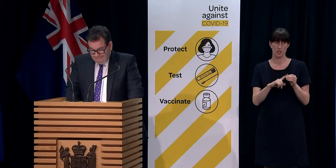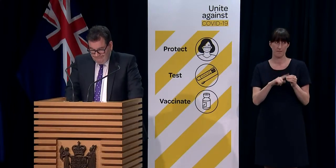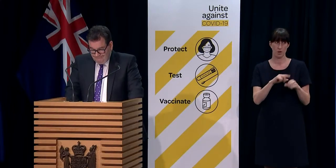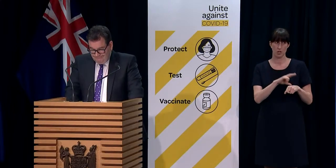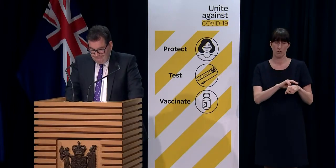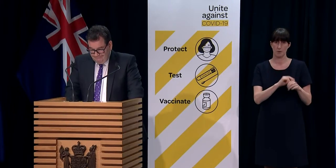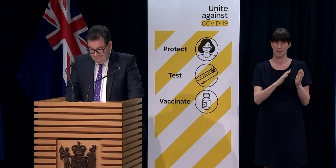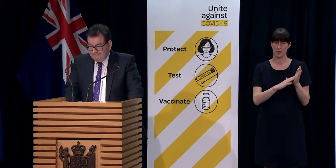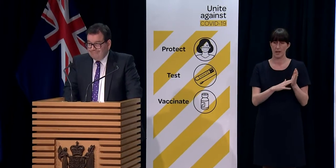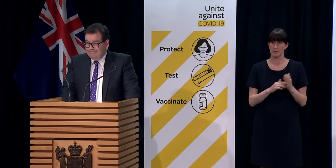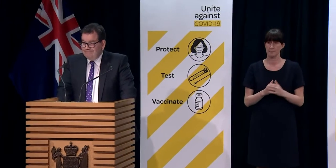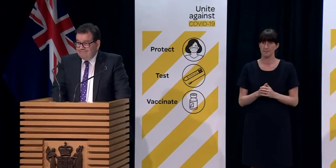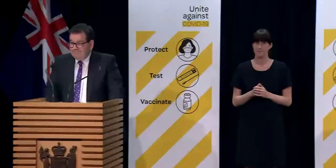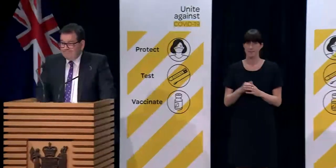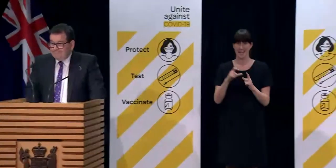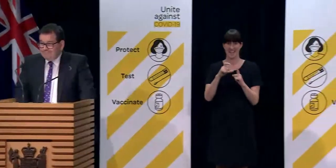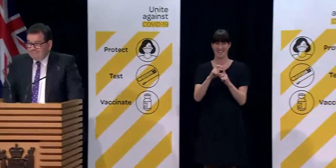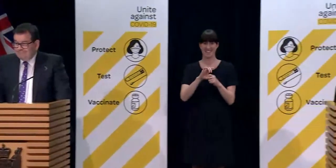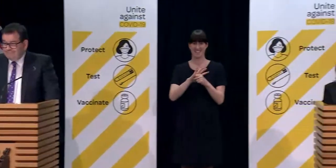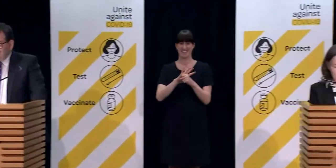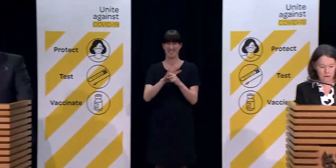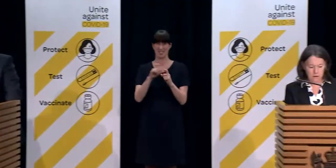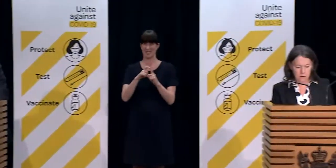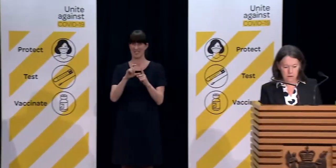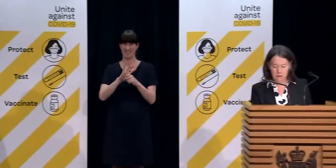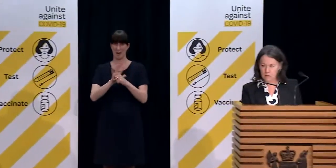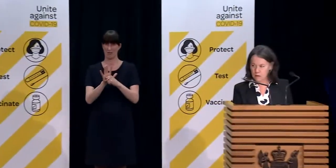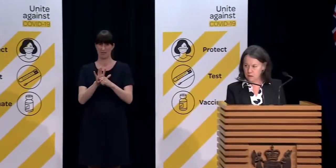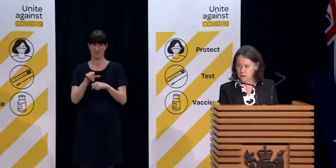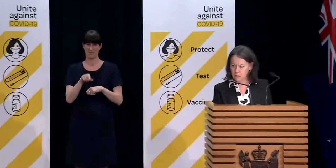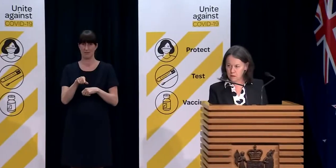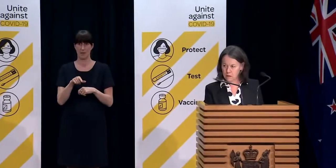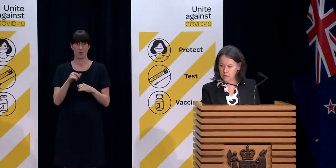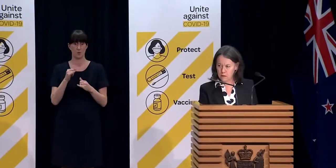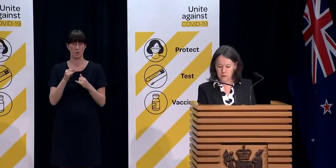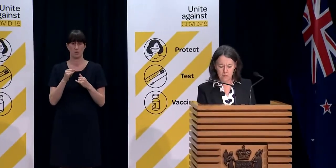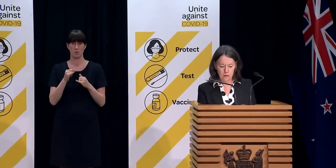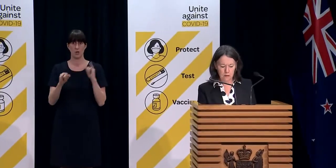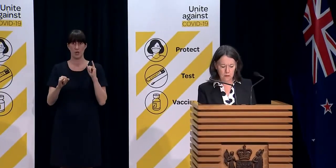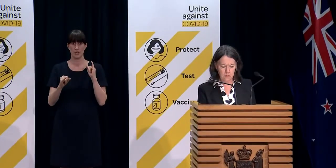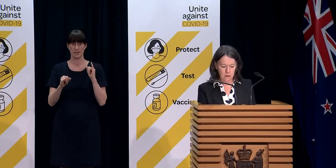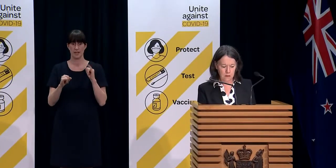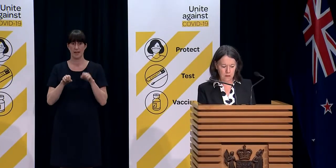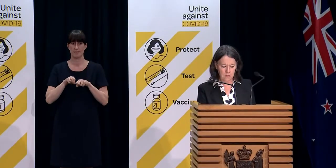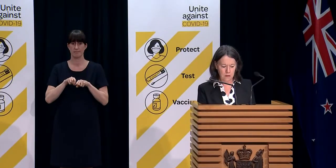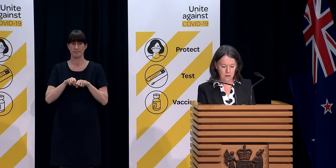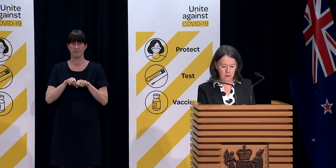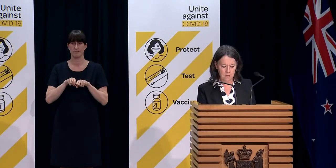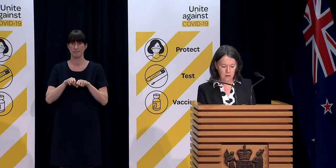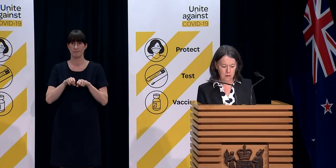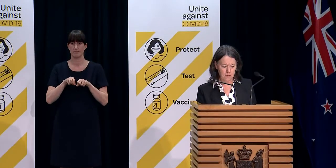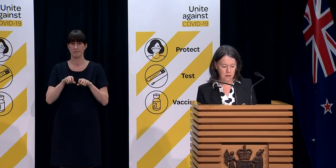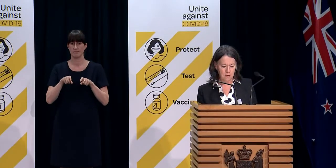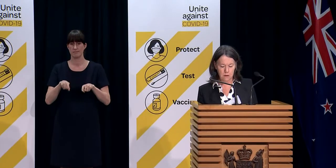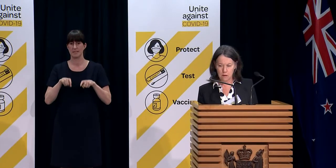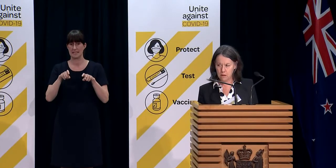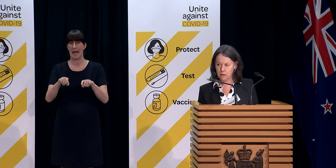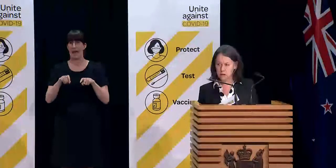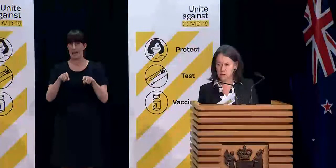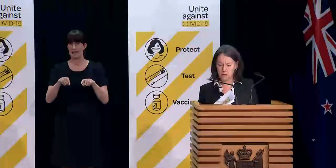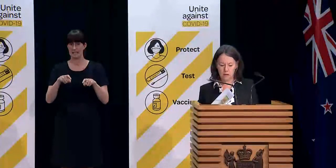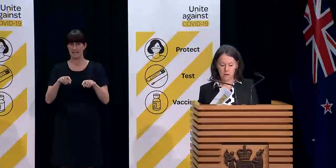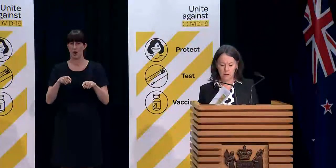that Delta seems to last longer than was initially expected, has there been